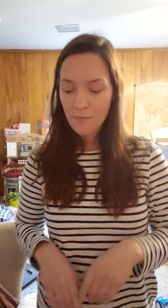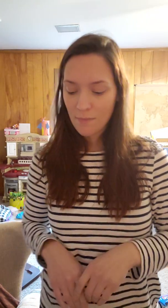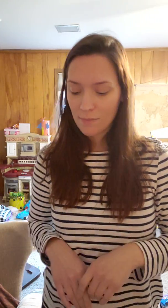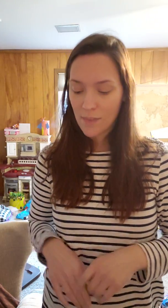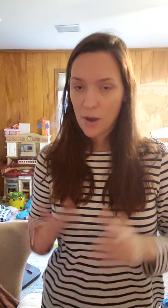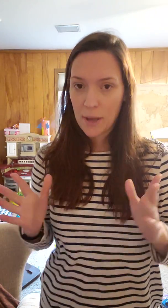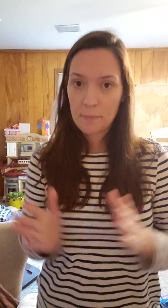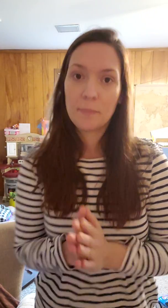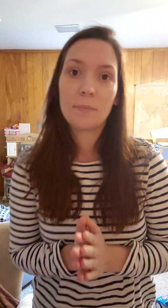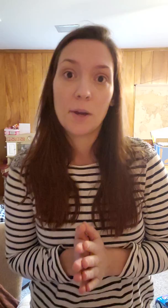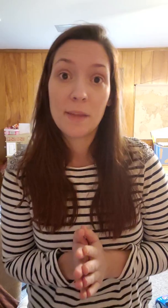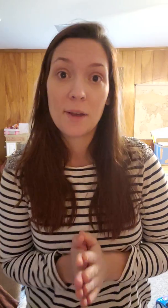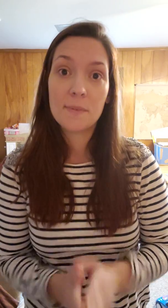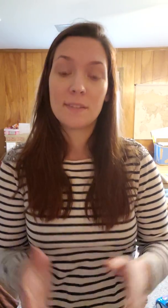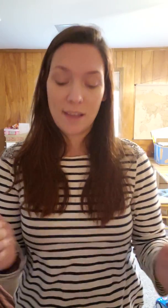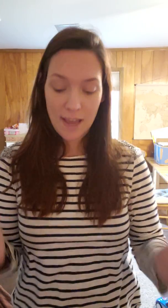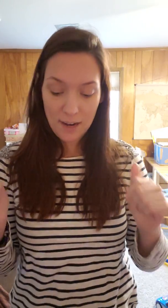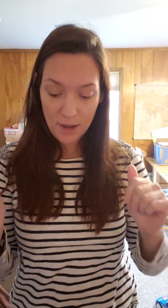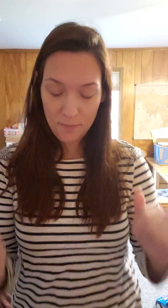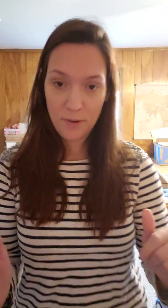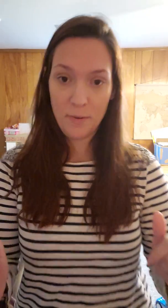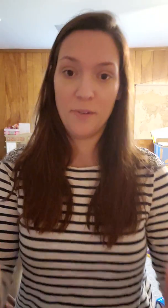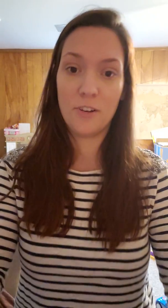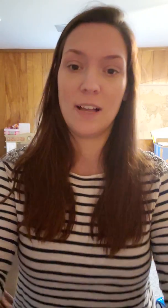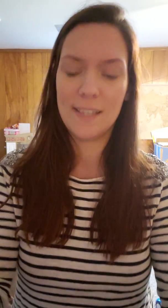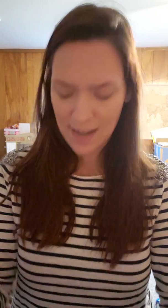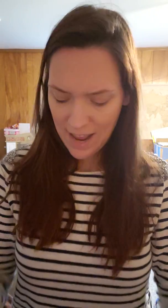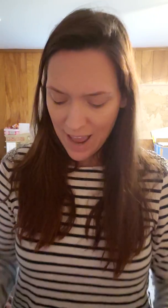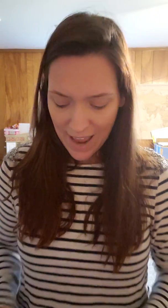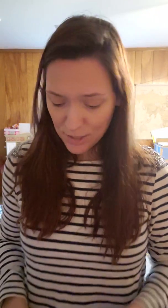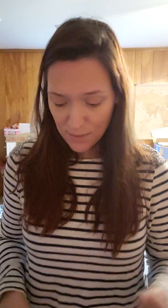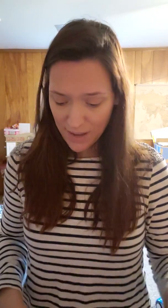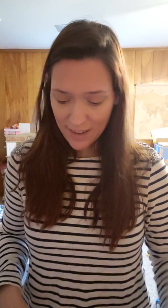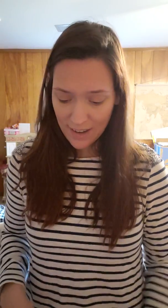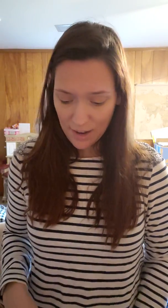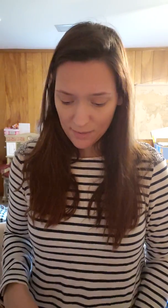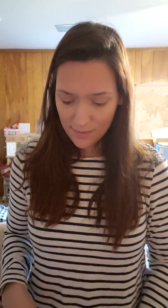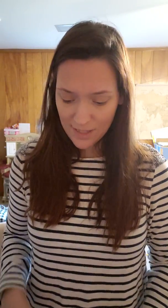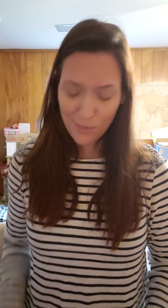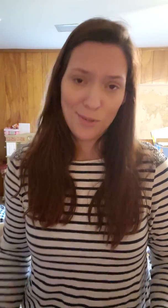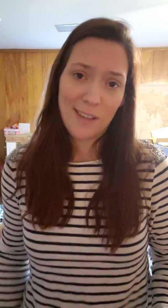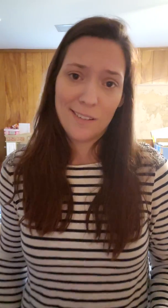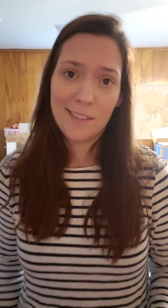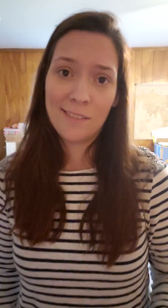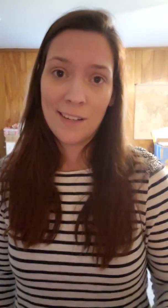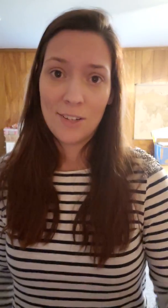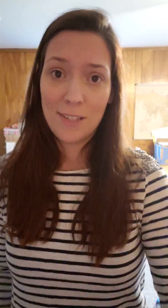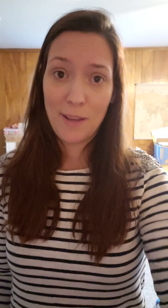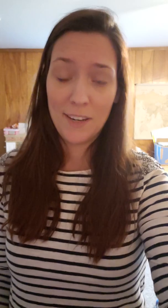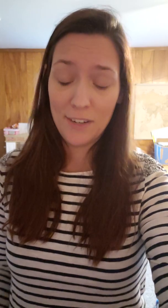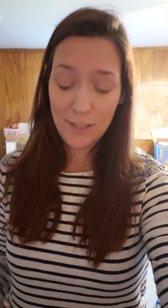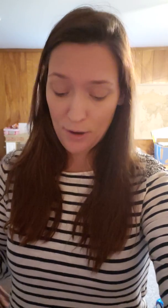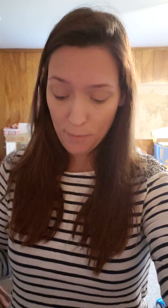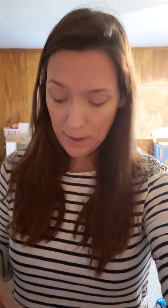temperature okay hope that helps and it'll help me remember for class I actually might cut out some of the signs just to make it even easier but